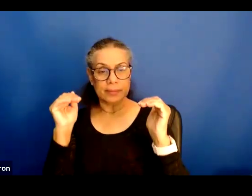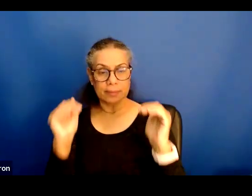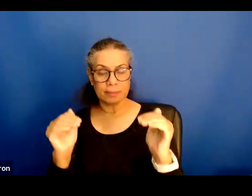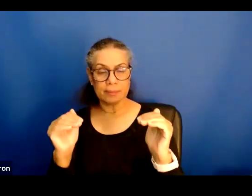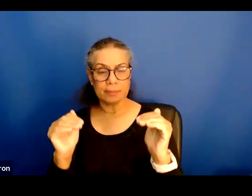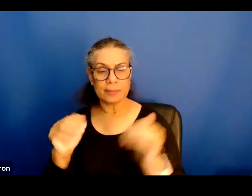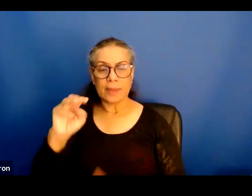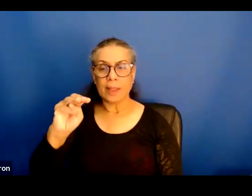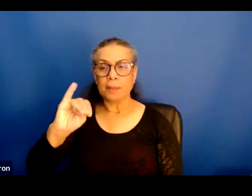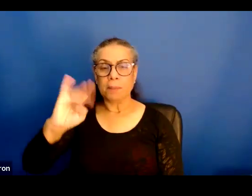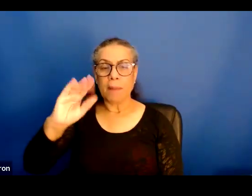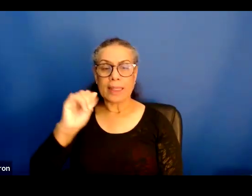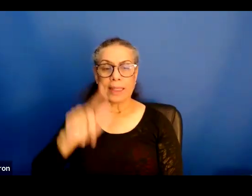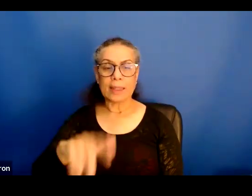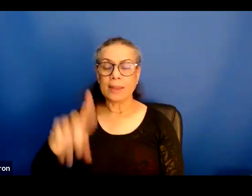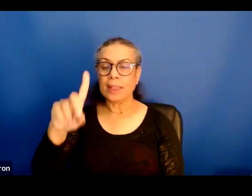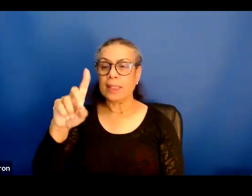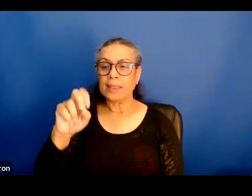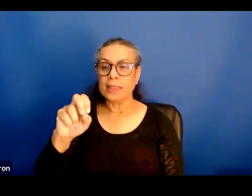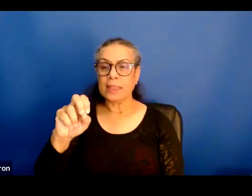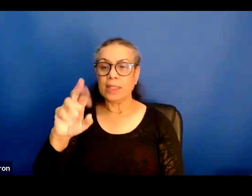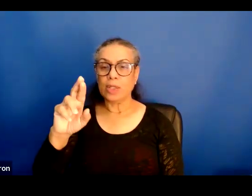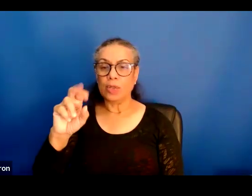speaker is Michael DeRose.